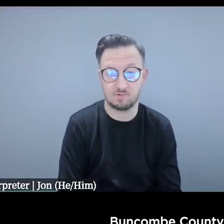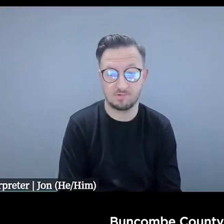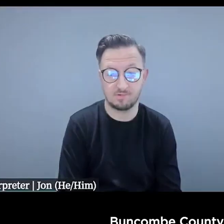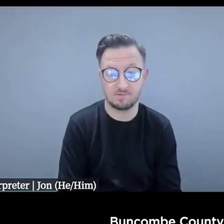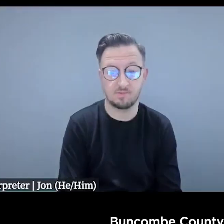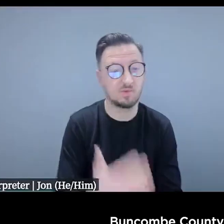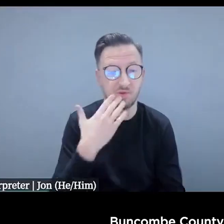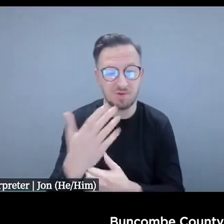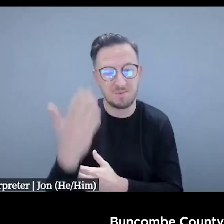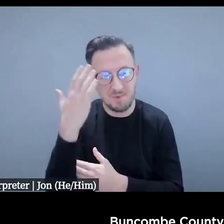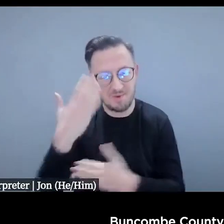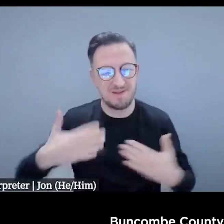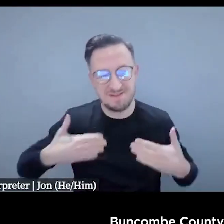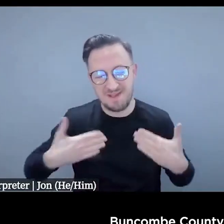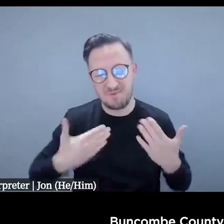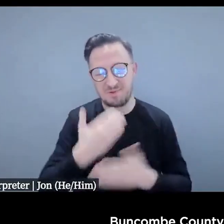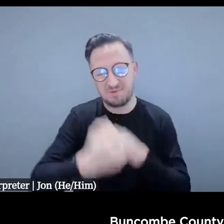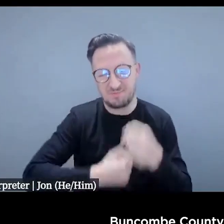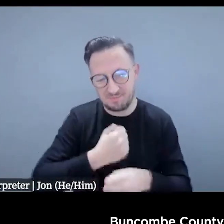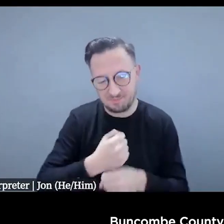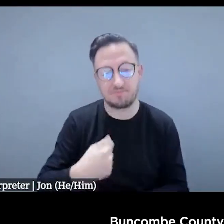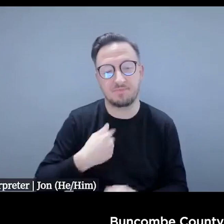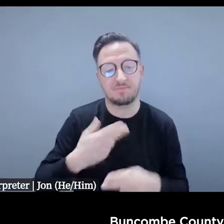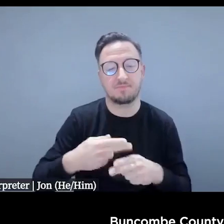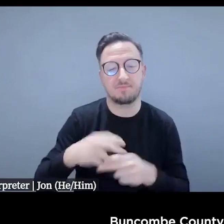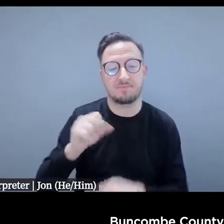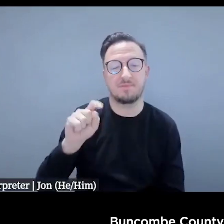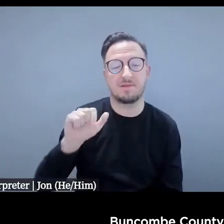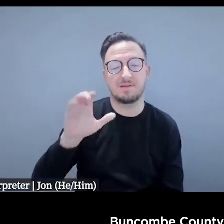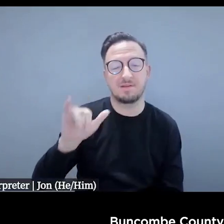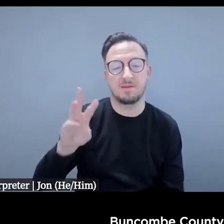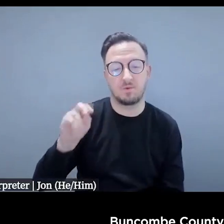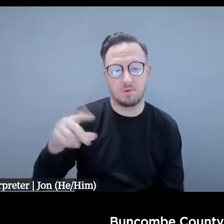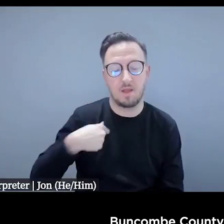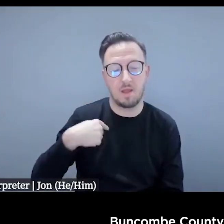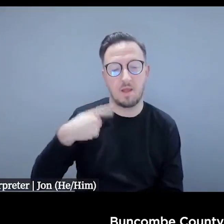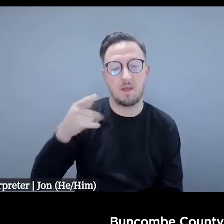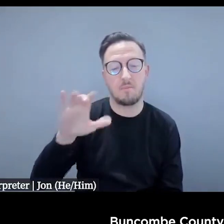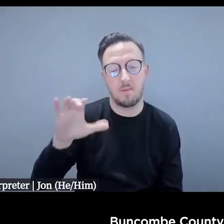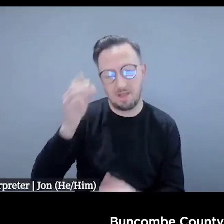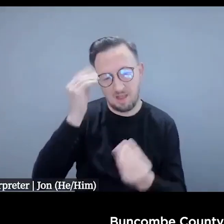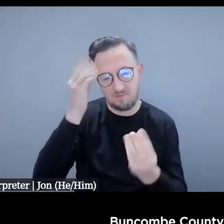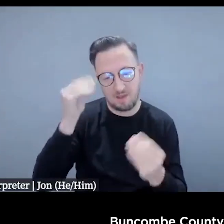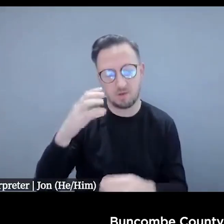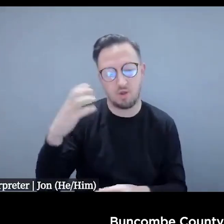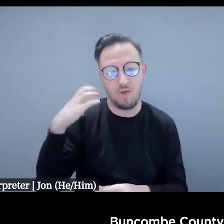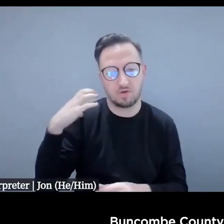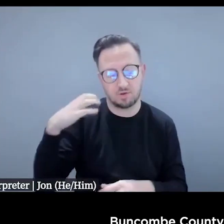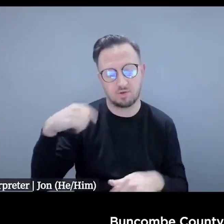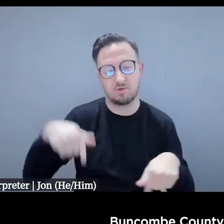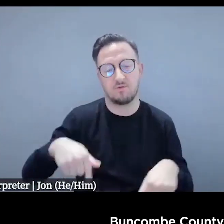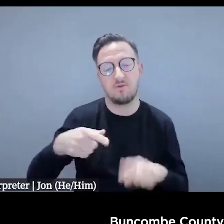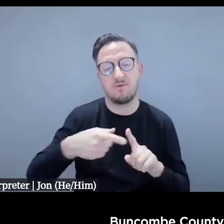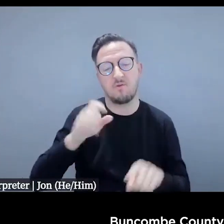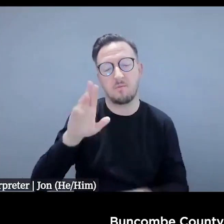Good morning. Happy New Year. My name is Stacy Wood. I'm a Public Information Officer with Buncombe County Government, and this is your community briefing